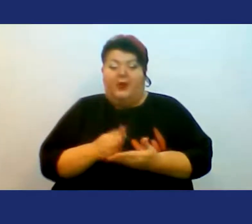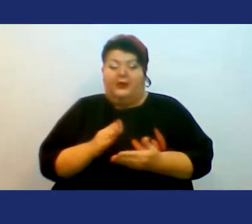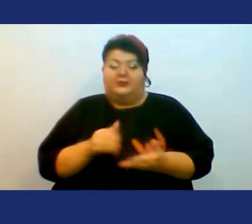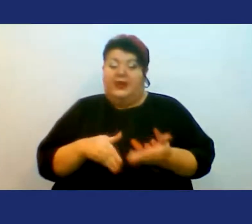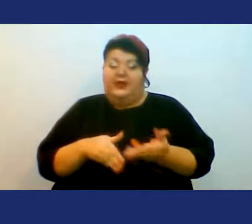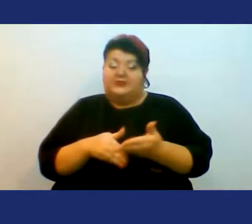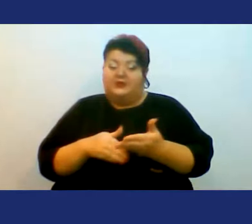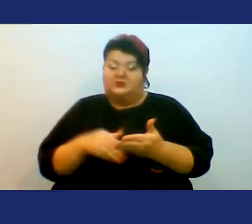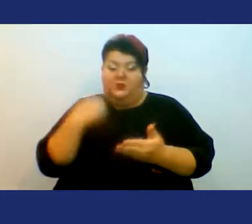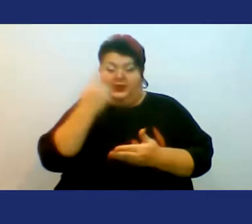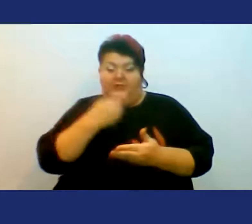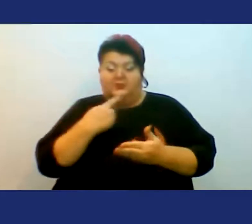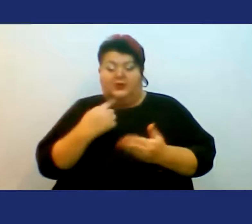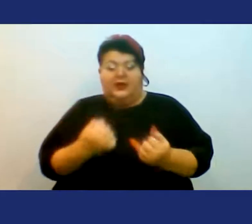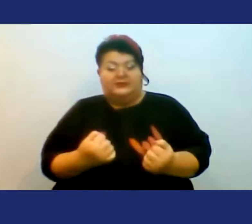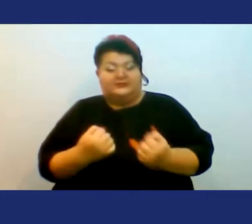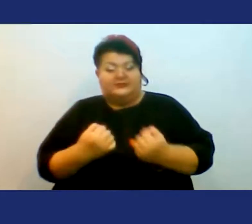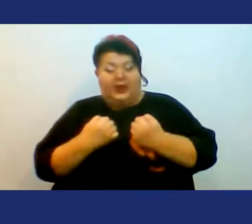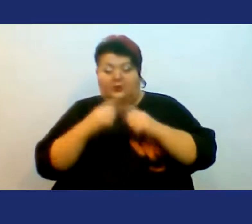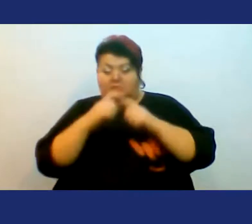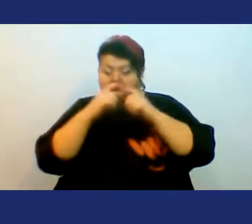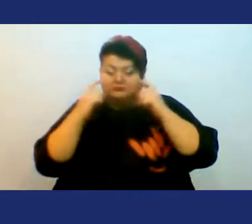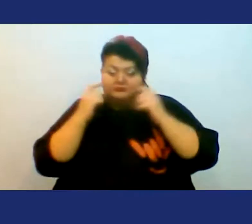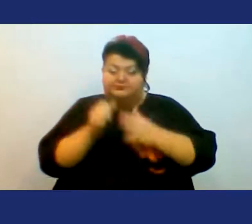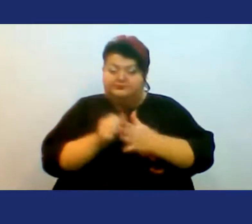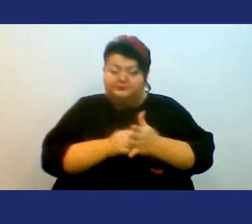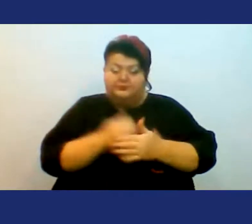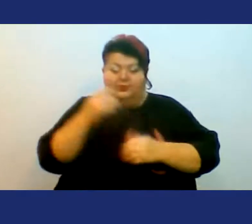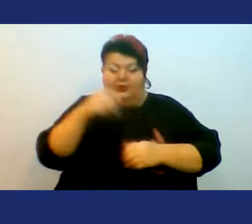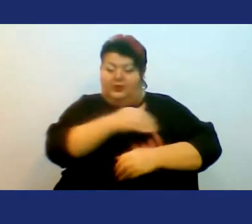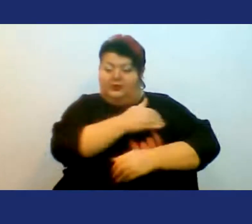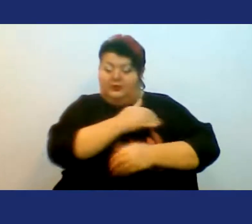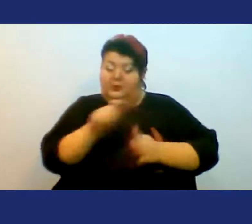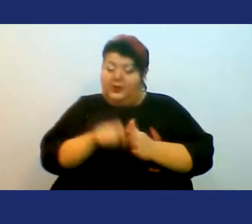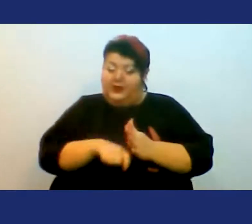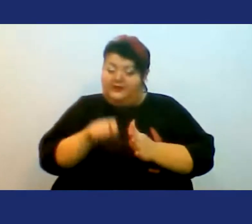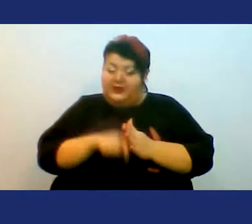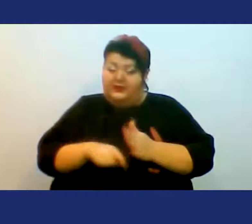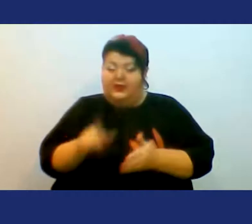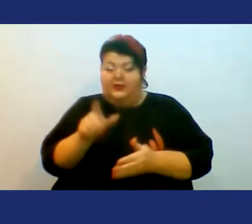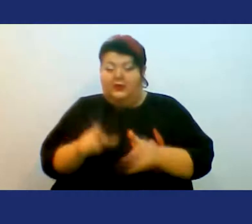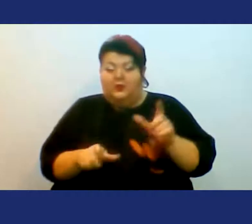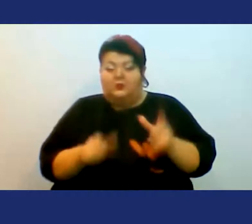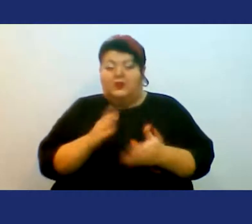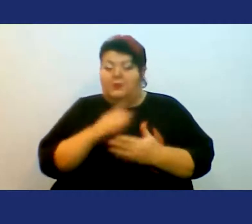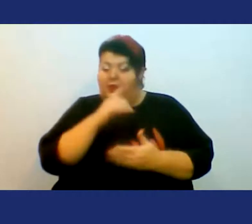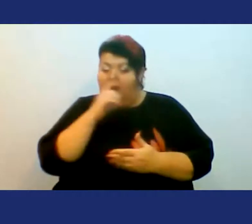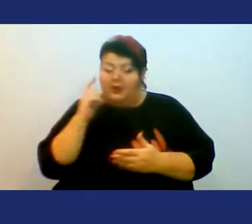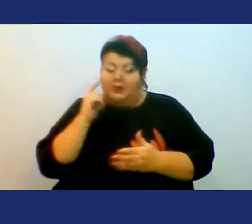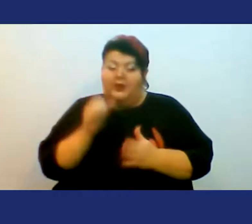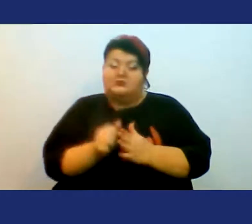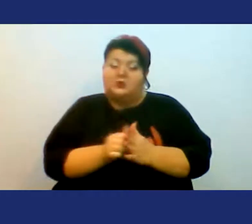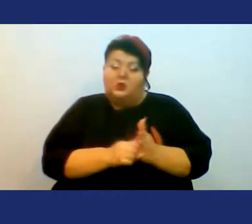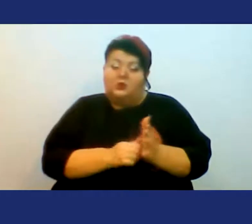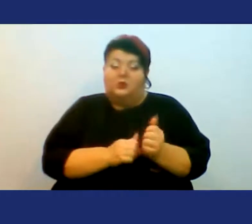also wearing face masks and sometimes gloves. You'll see election commissions sanitizing all of the equipment